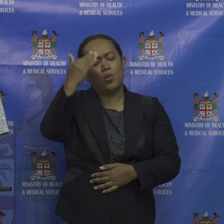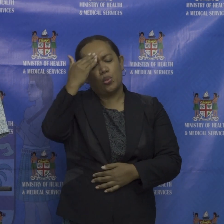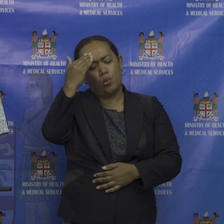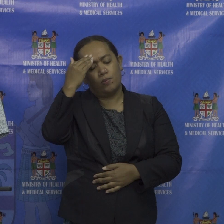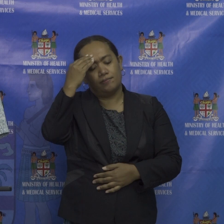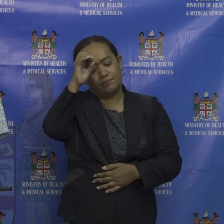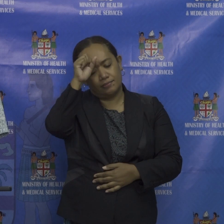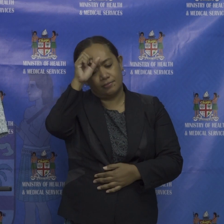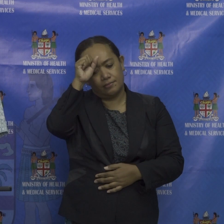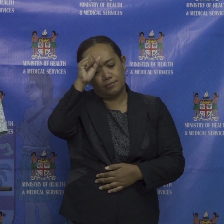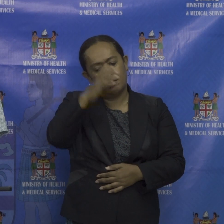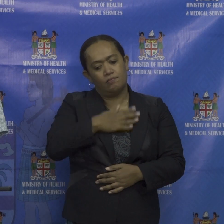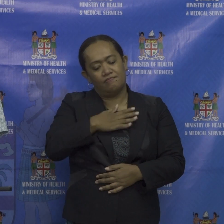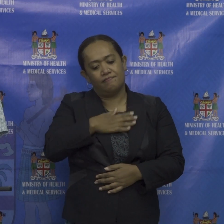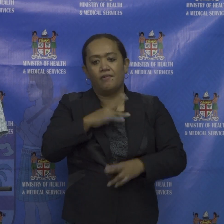of the deceased.